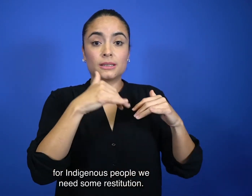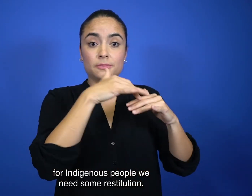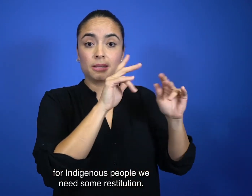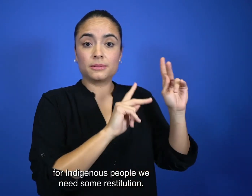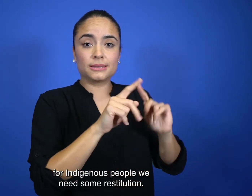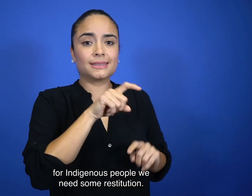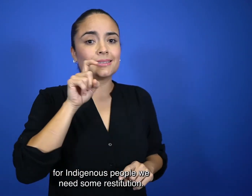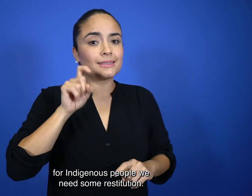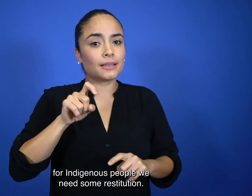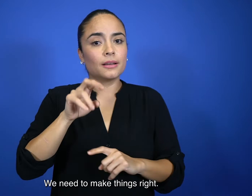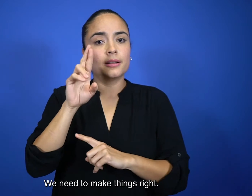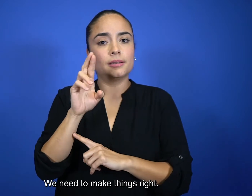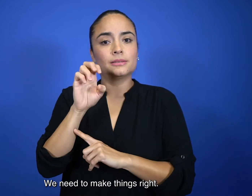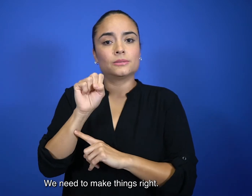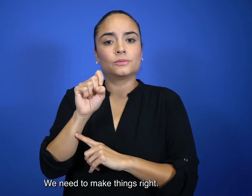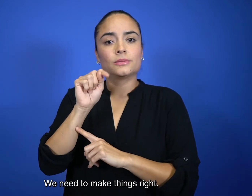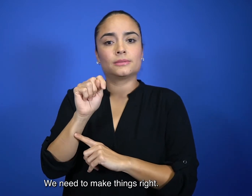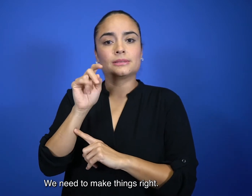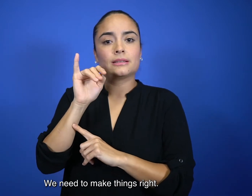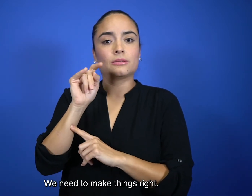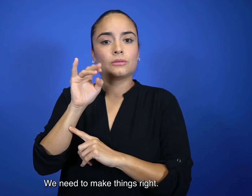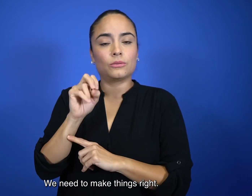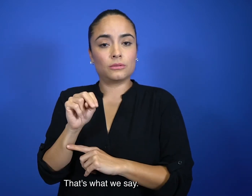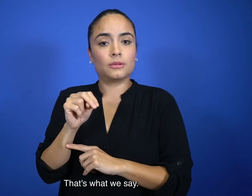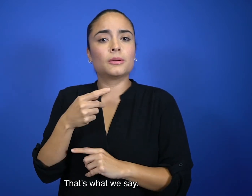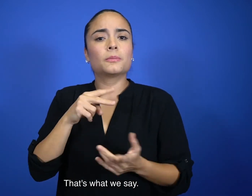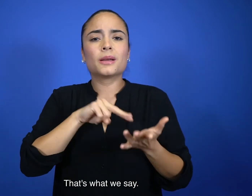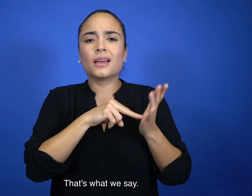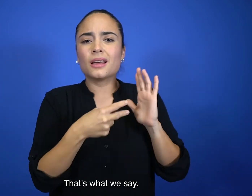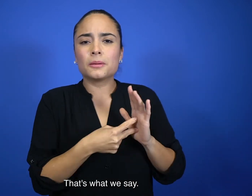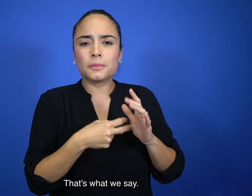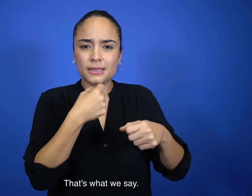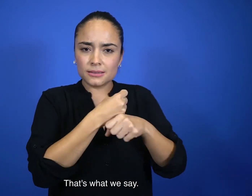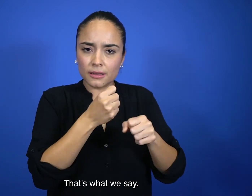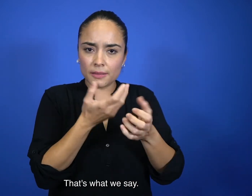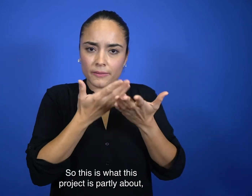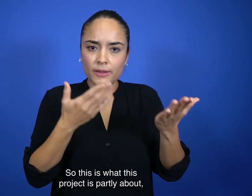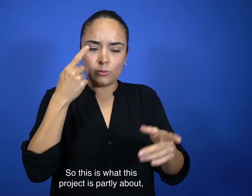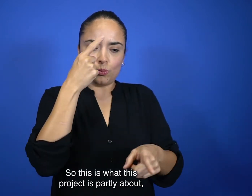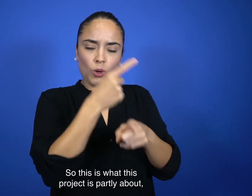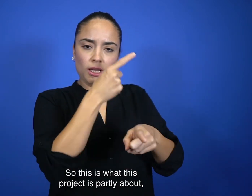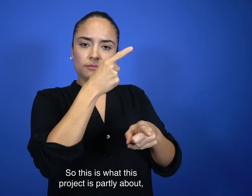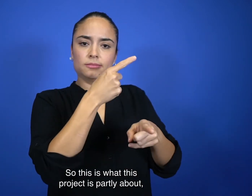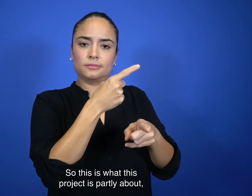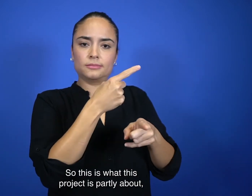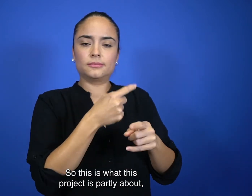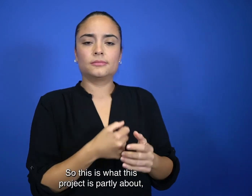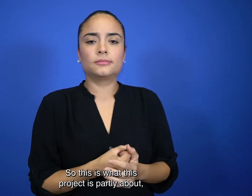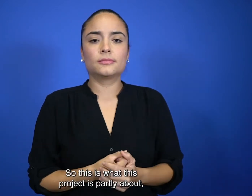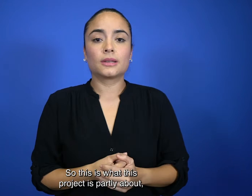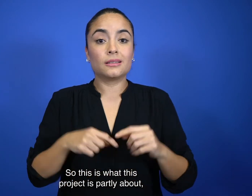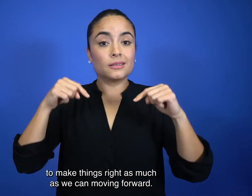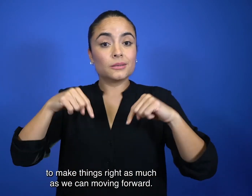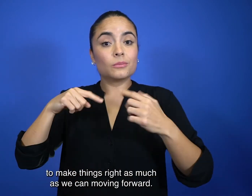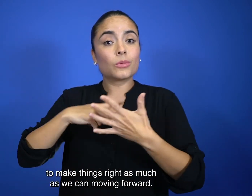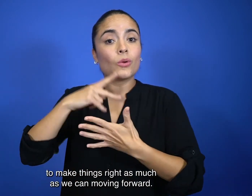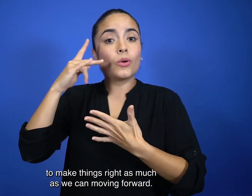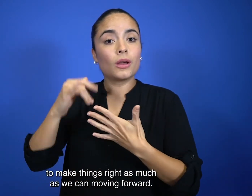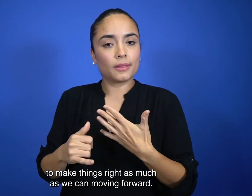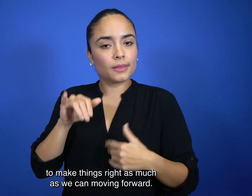some restitution. We need to make things right, is what we say. So this is what this project is partly about, to make things right